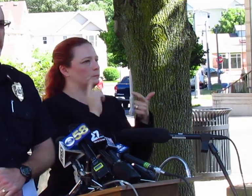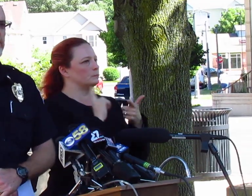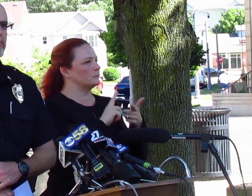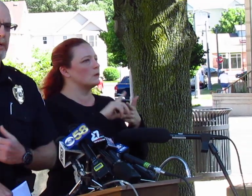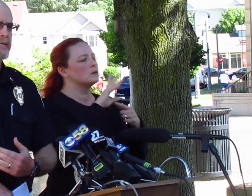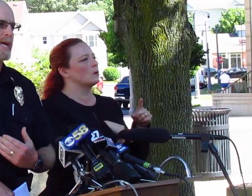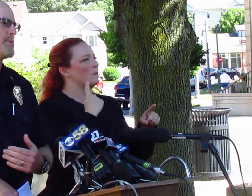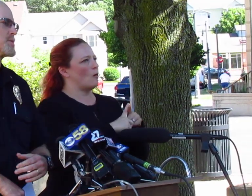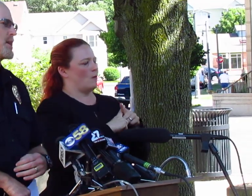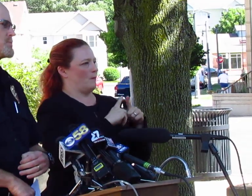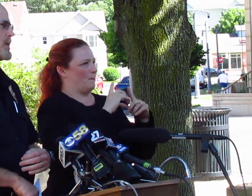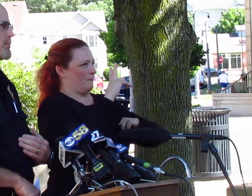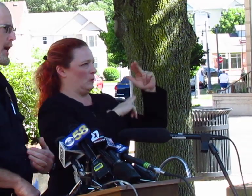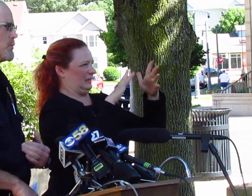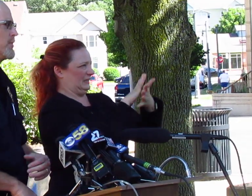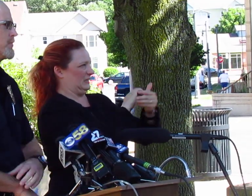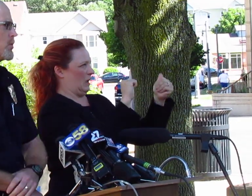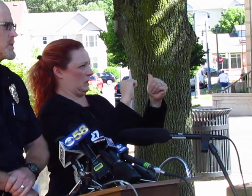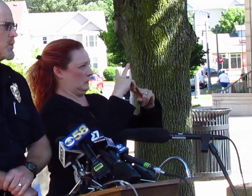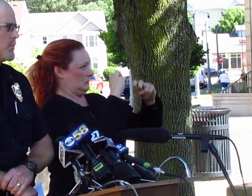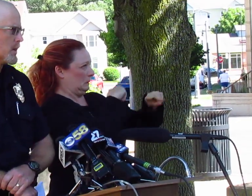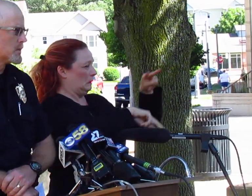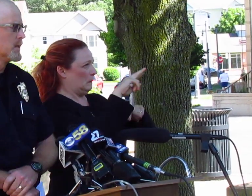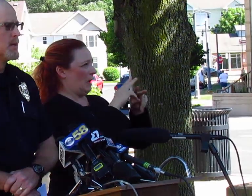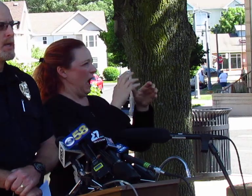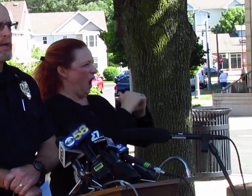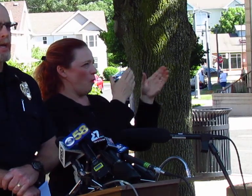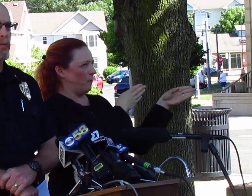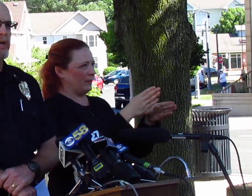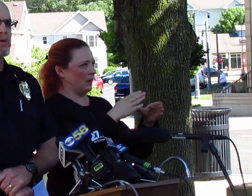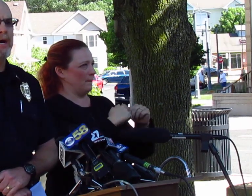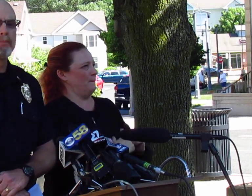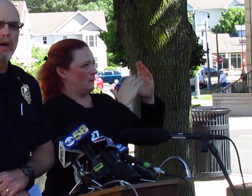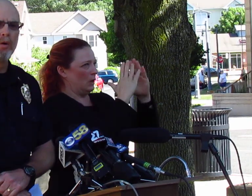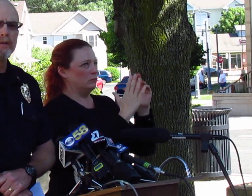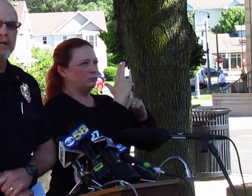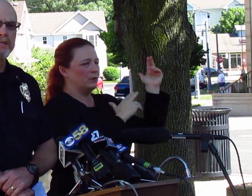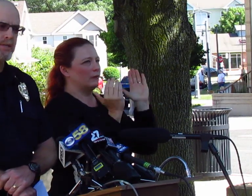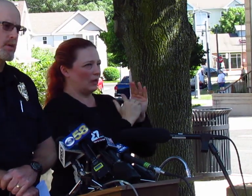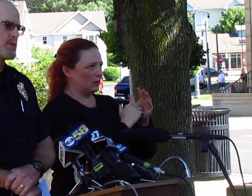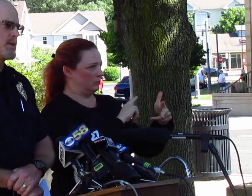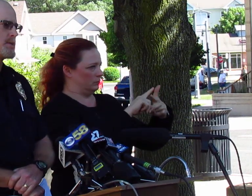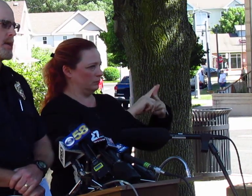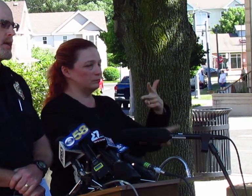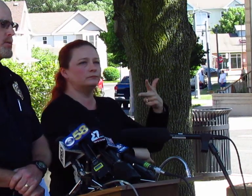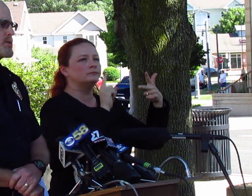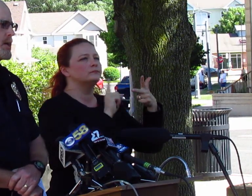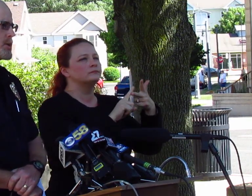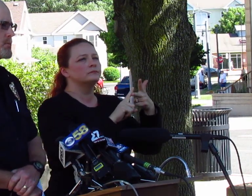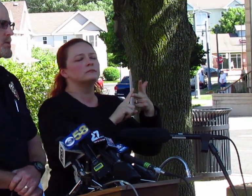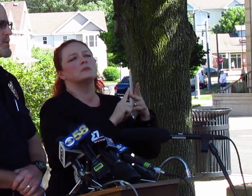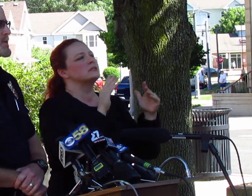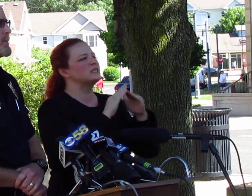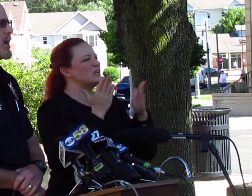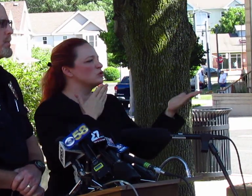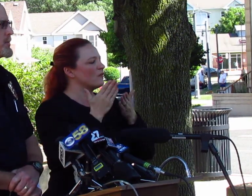at for building damage assessment and a plan moving forward to rebuild. And then we're going to talk about city services and other